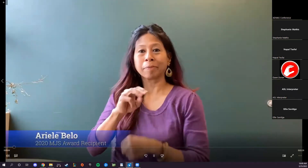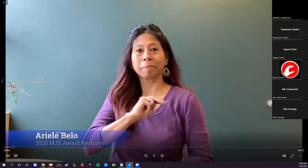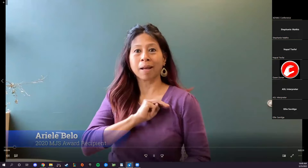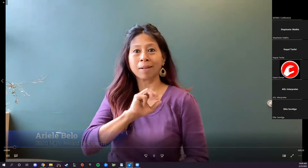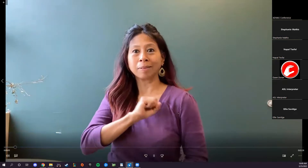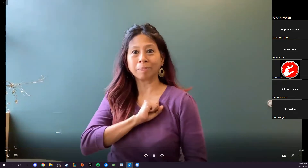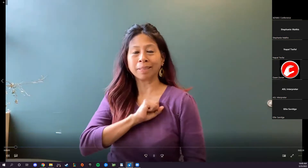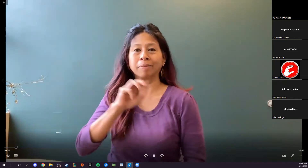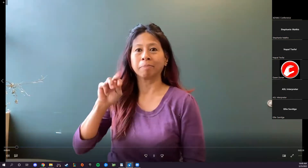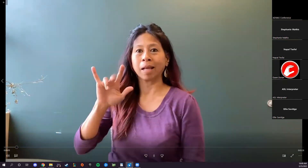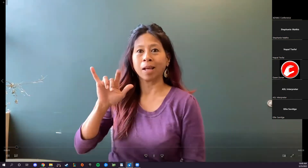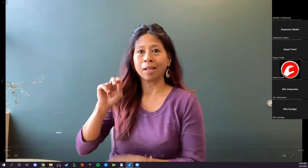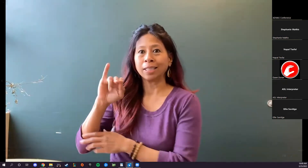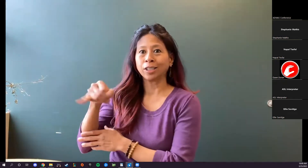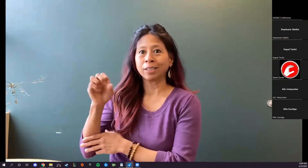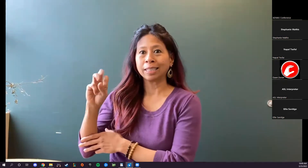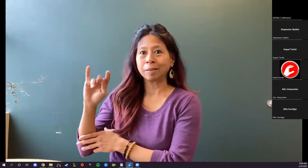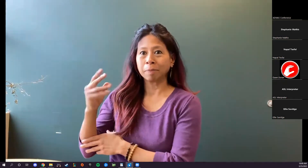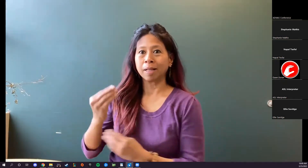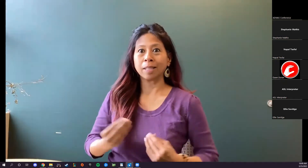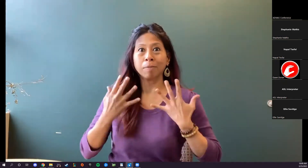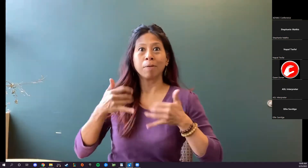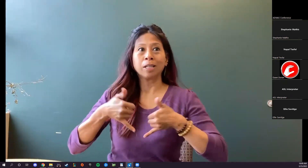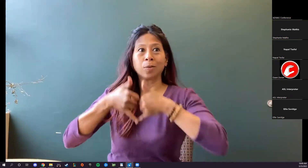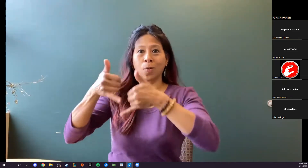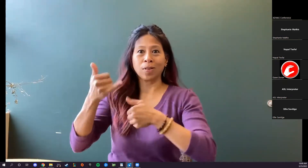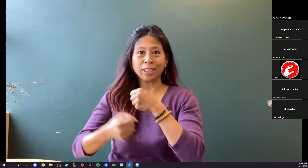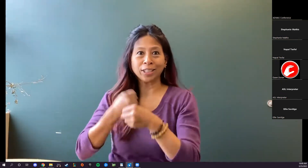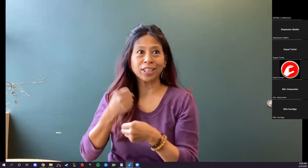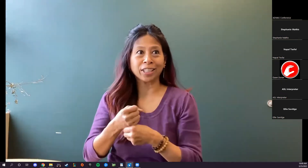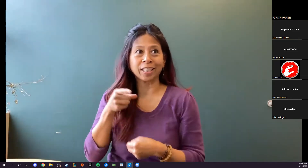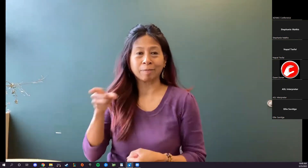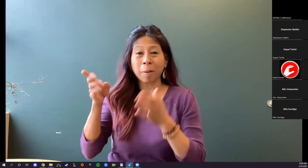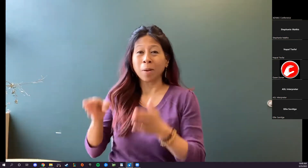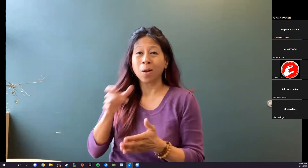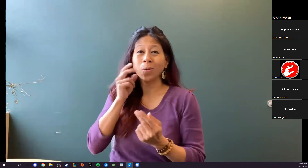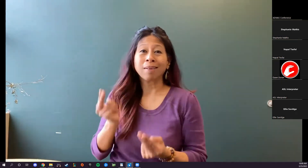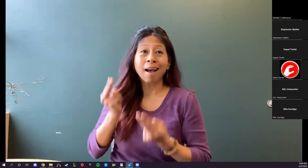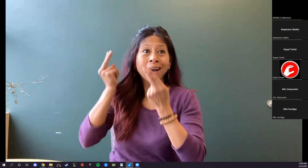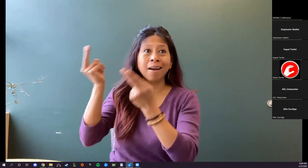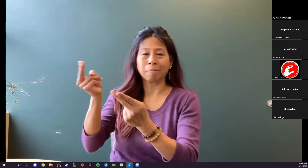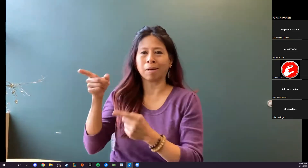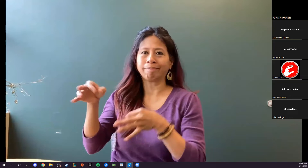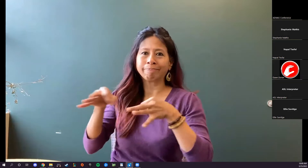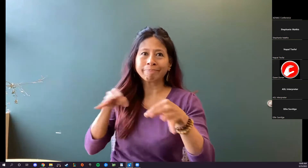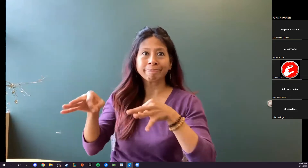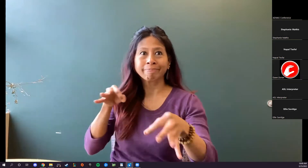Hello, I am honored to present you the recipient of the Marilyn J. Smith Inspirational Award this